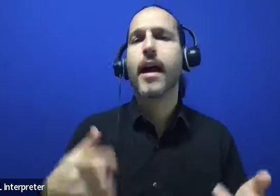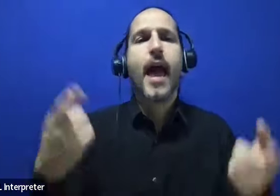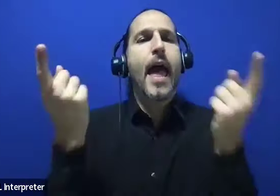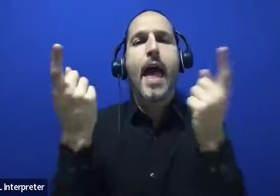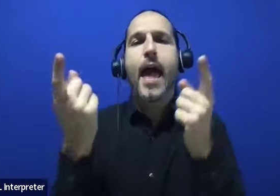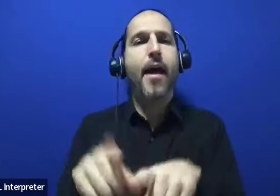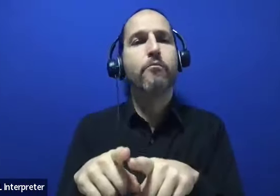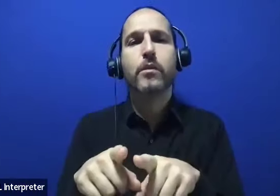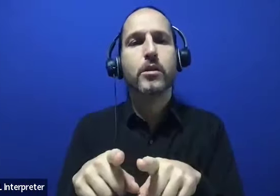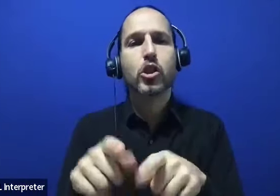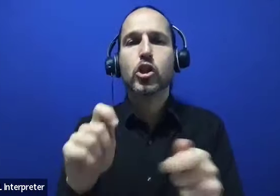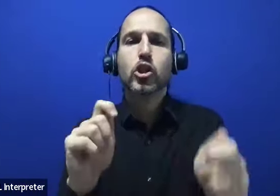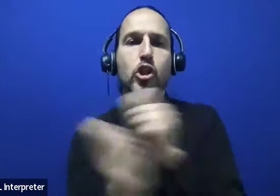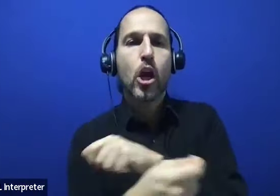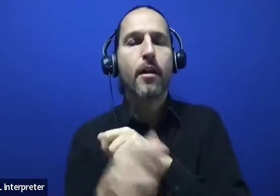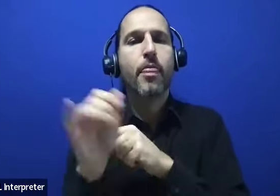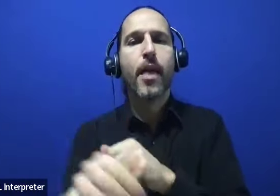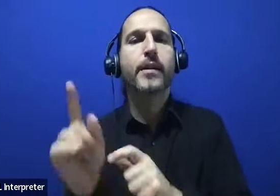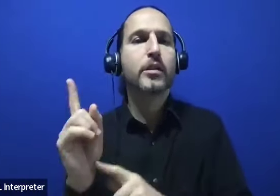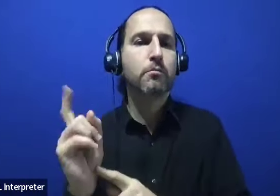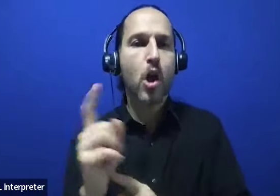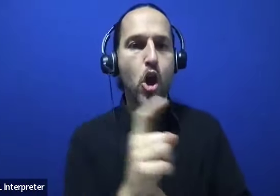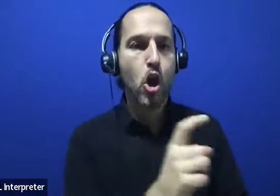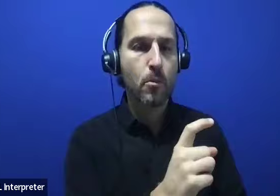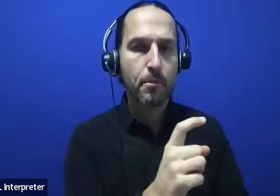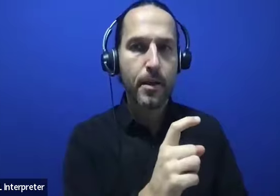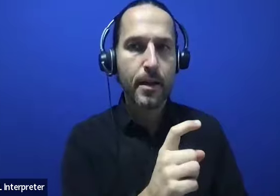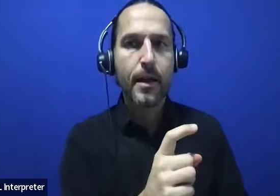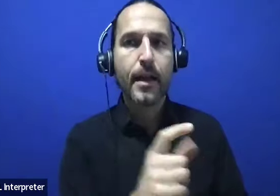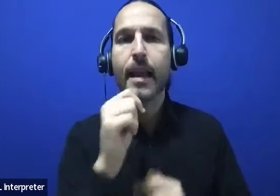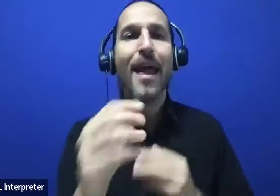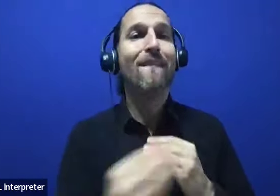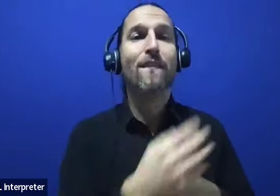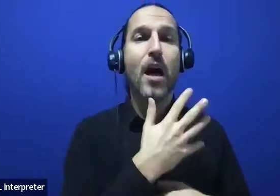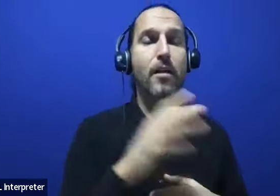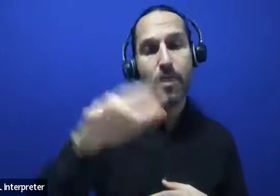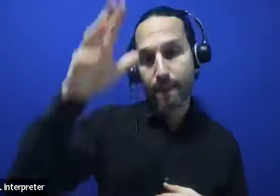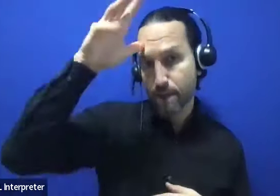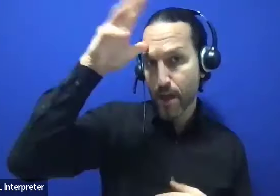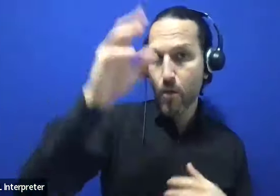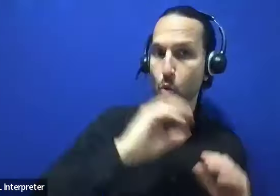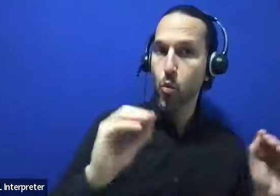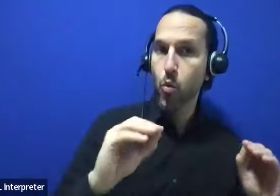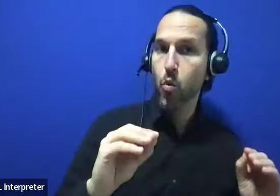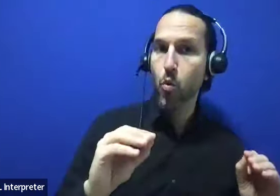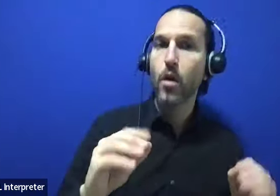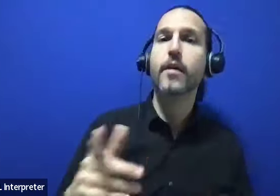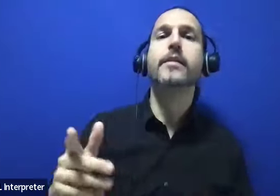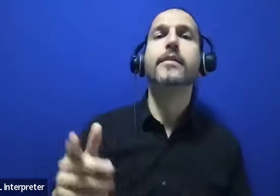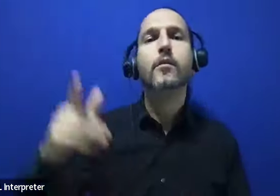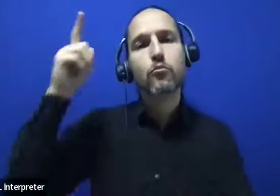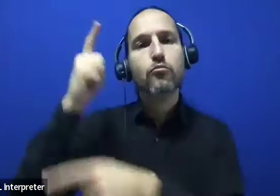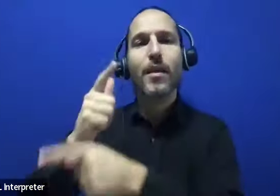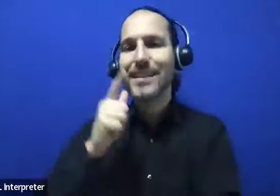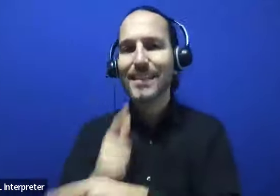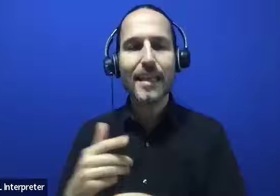spontaneous change in the sperm, which didn't affect the parent or the father. Siblings don't have the gene